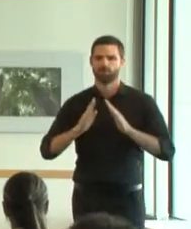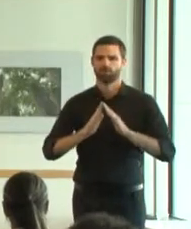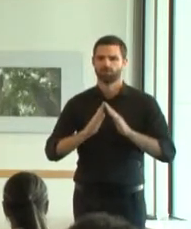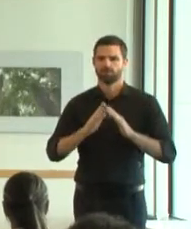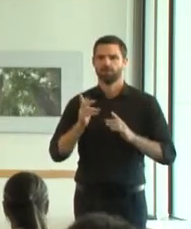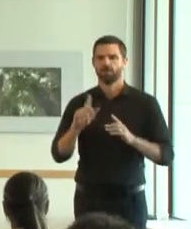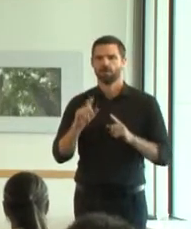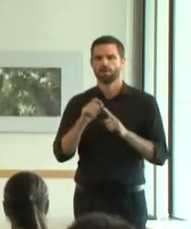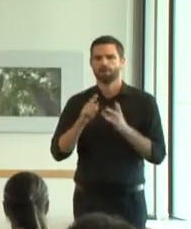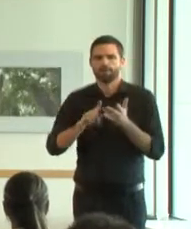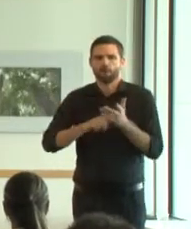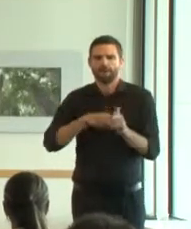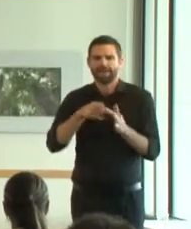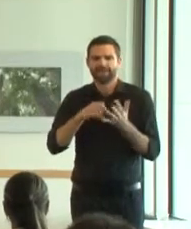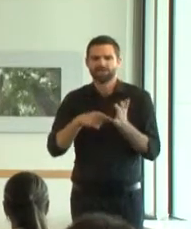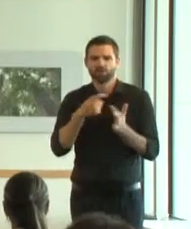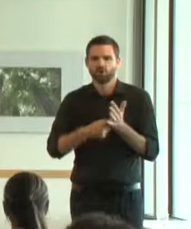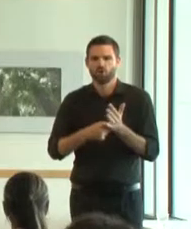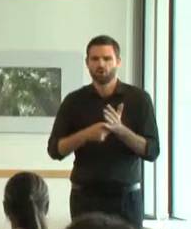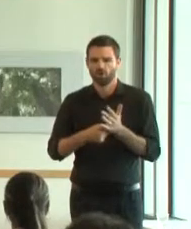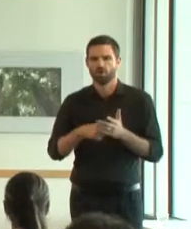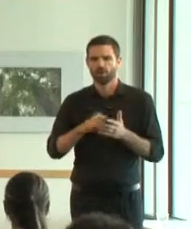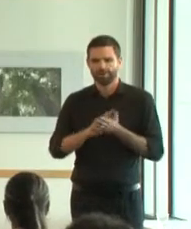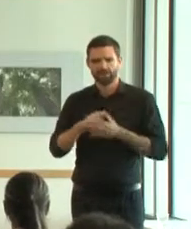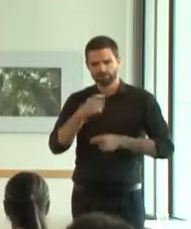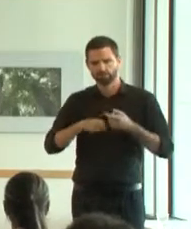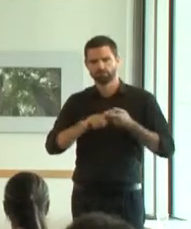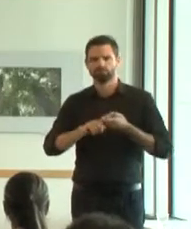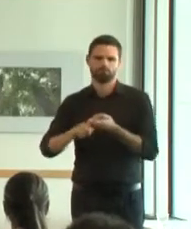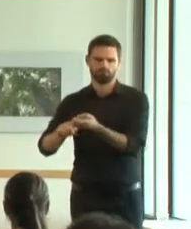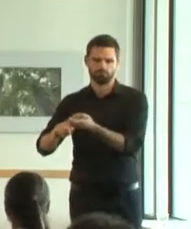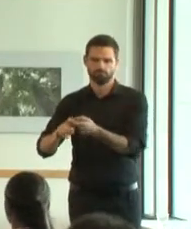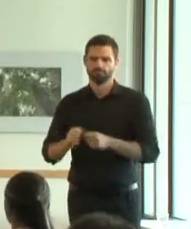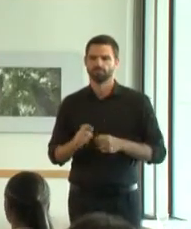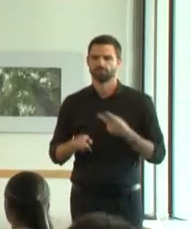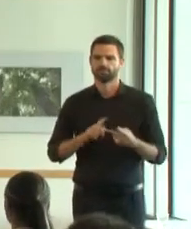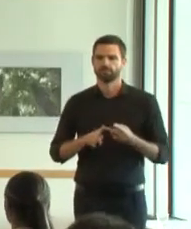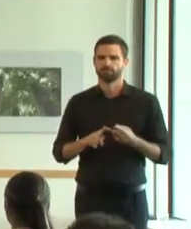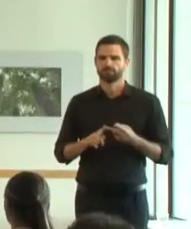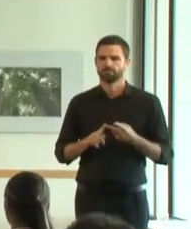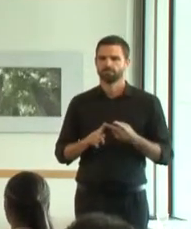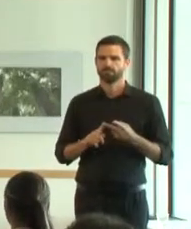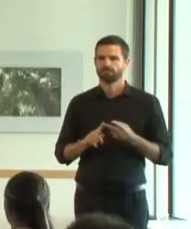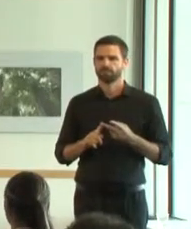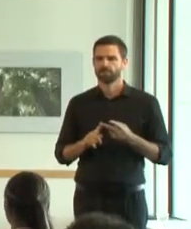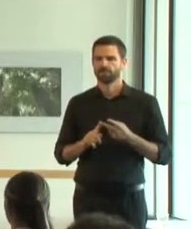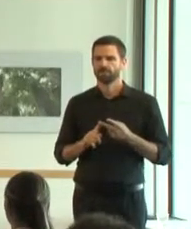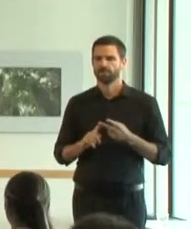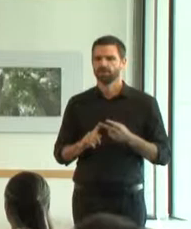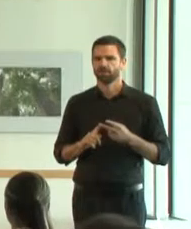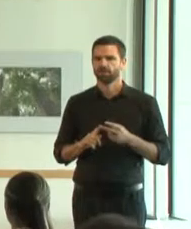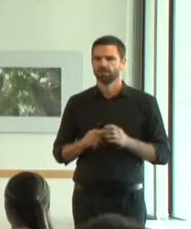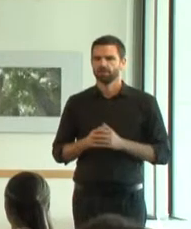we're making new physical preservation masters that are going to last quite a long time. Digitization is done on a kind of as-needed basis